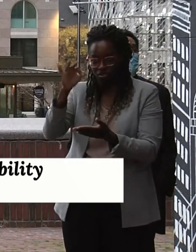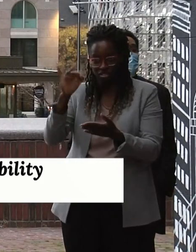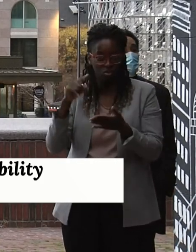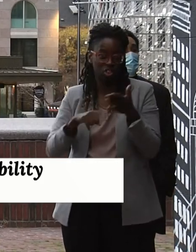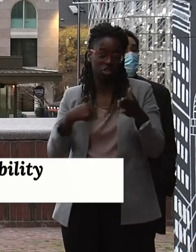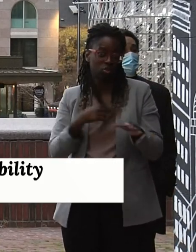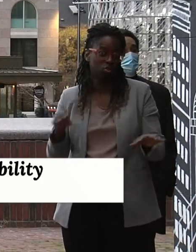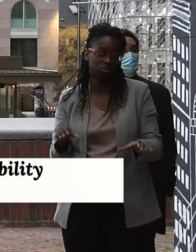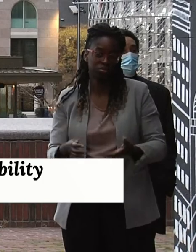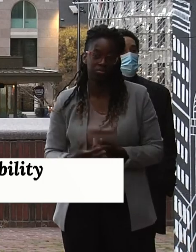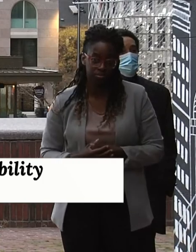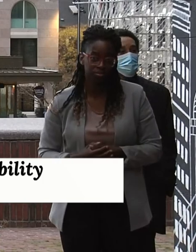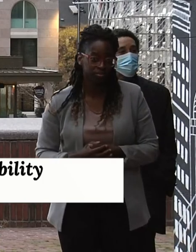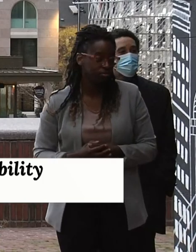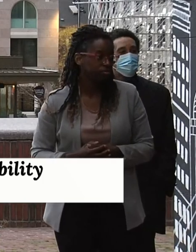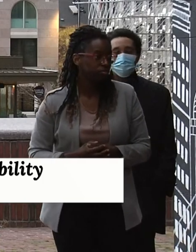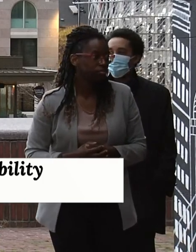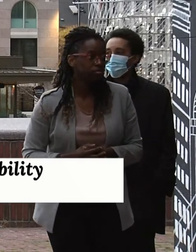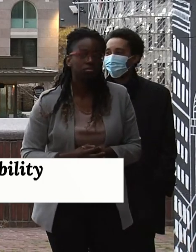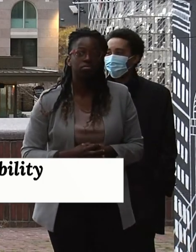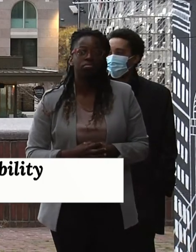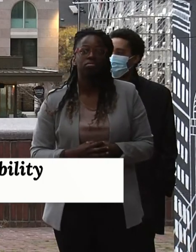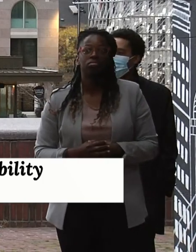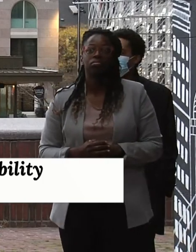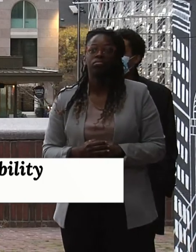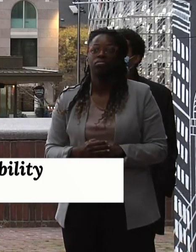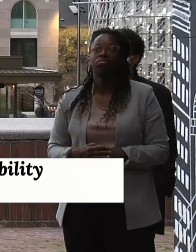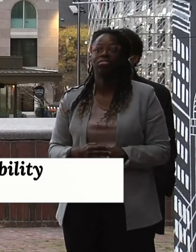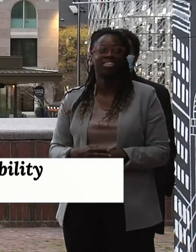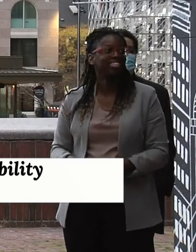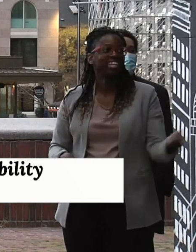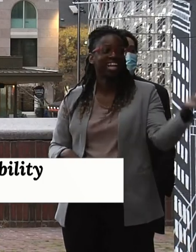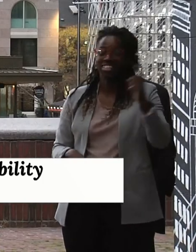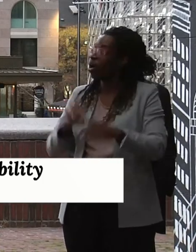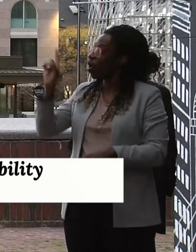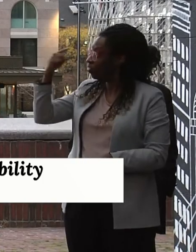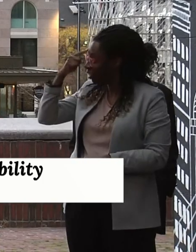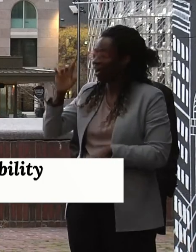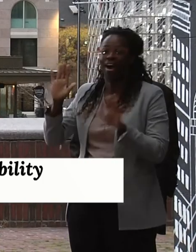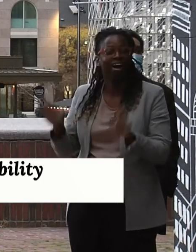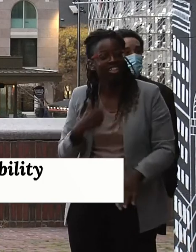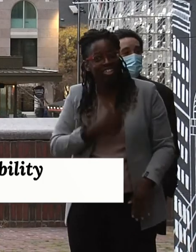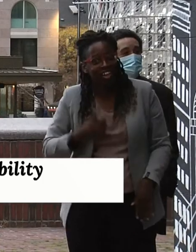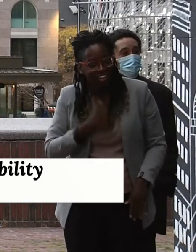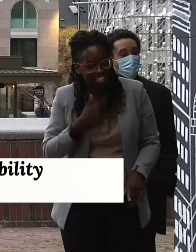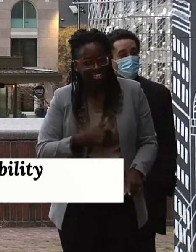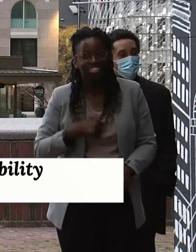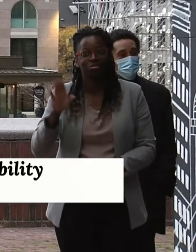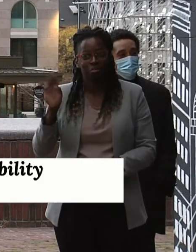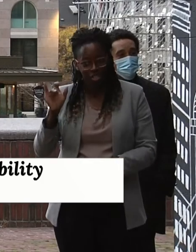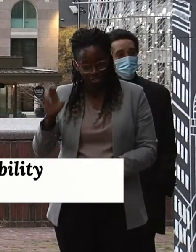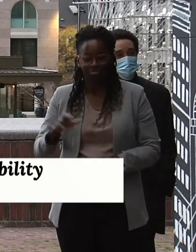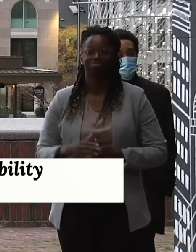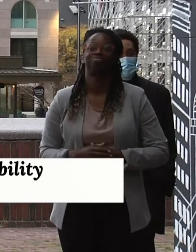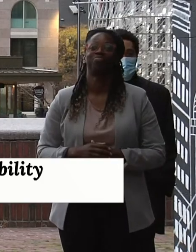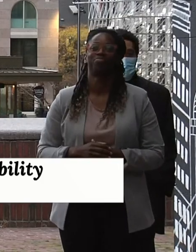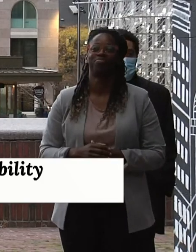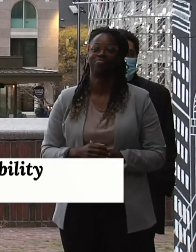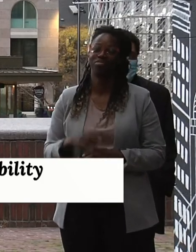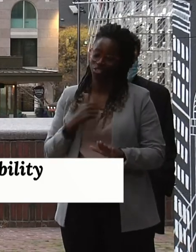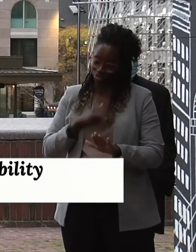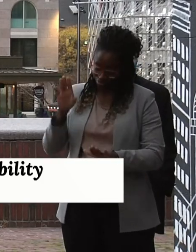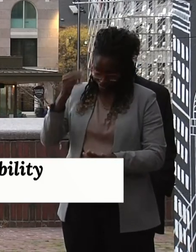Last question. Governor, sorry. Right. Don't Sean will be asking me questions about governor in a few minutes. Mr. Mayor, I guess just last week the governor talked about guidelines